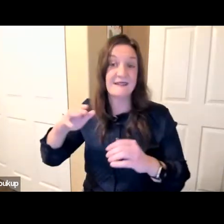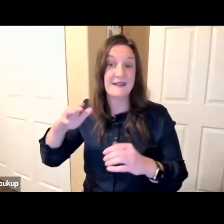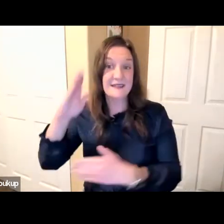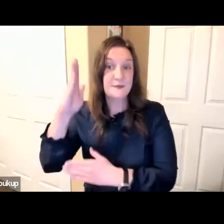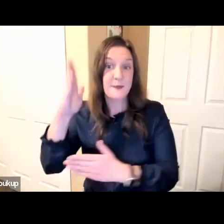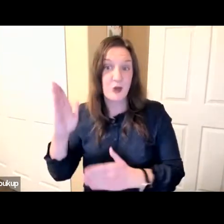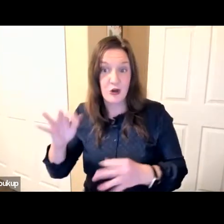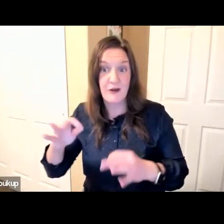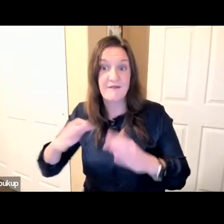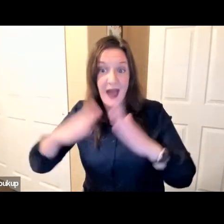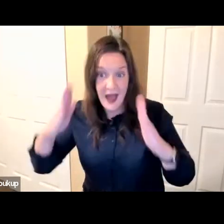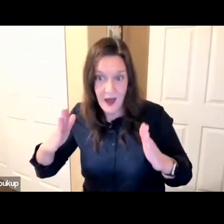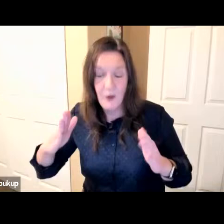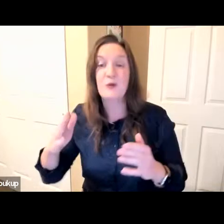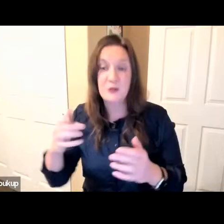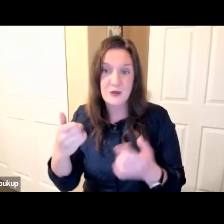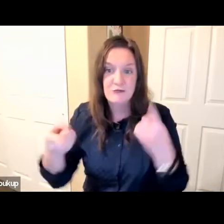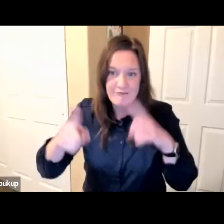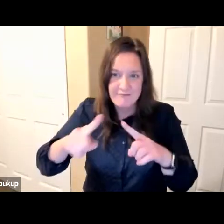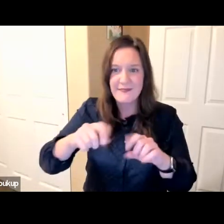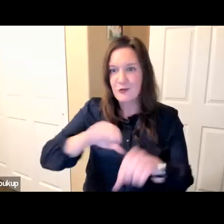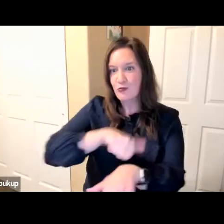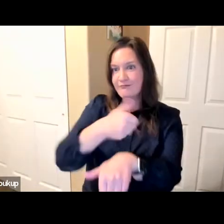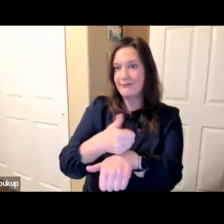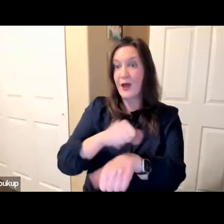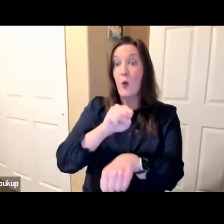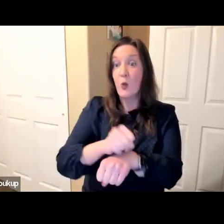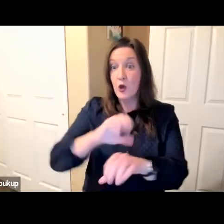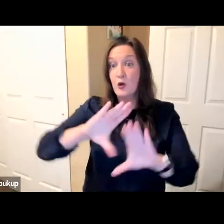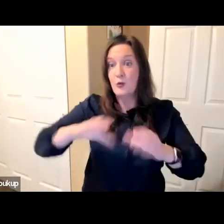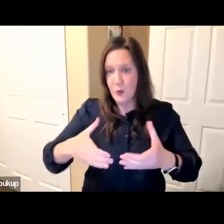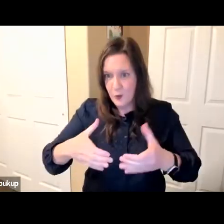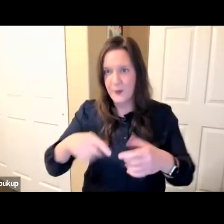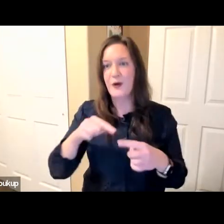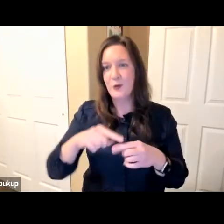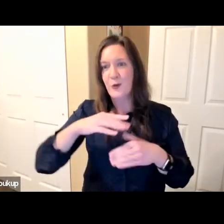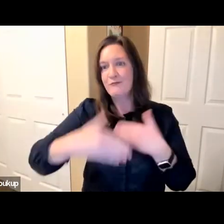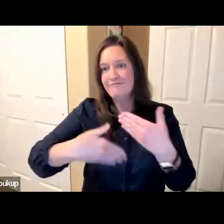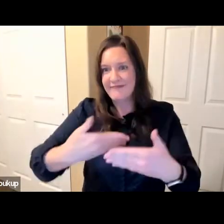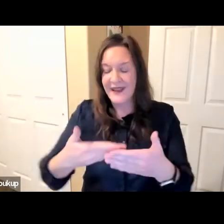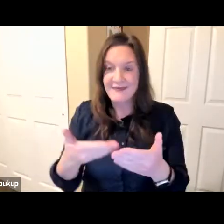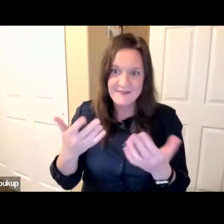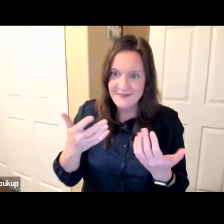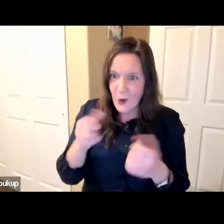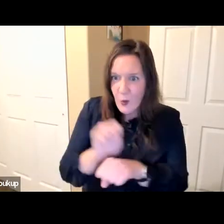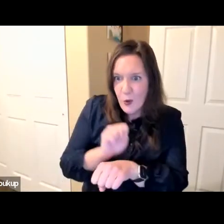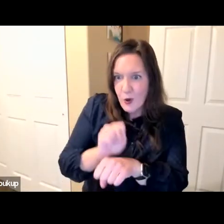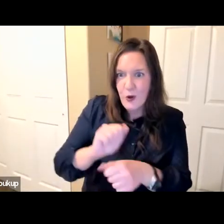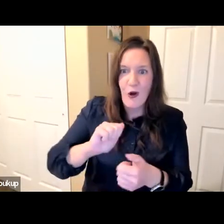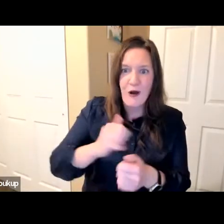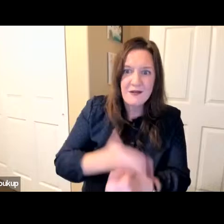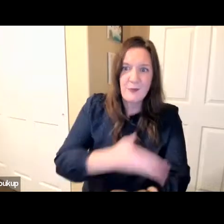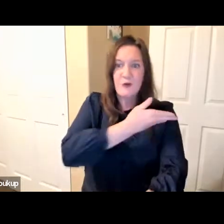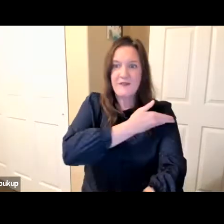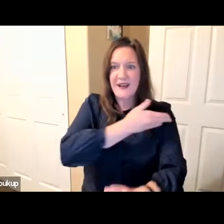to the President of the Senate and the Speaker of the House in order to form a working